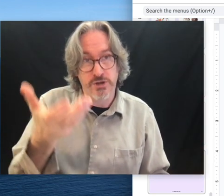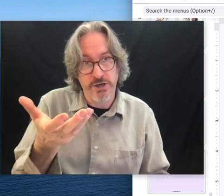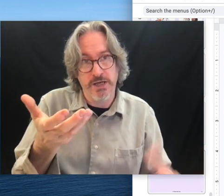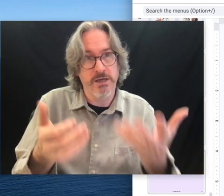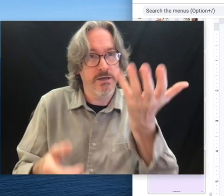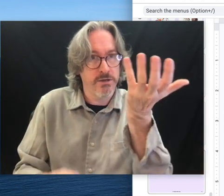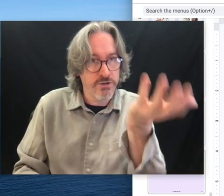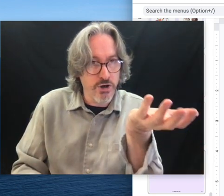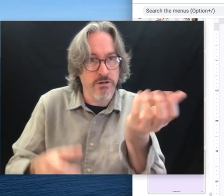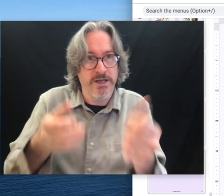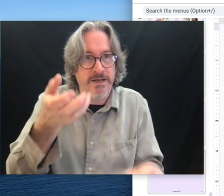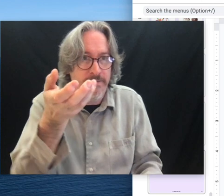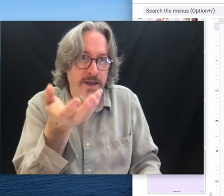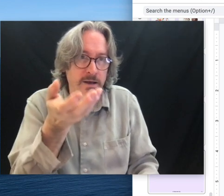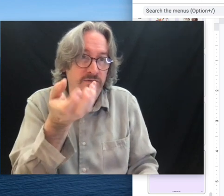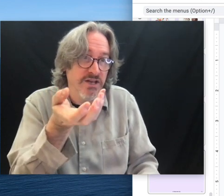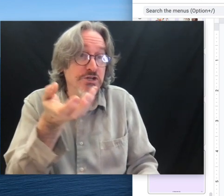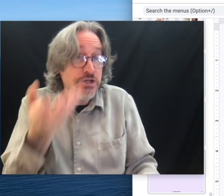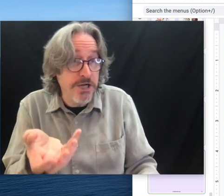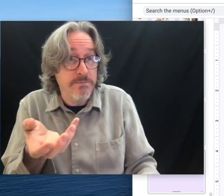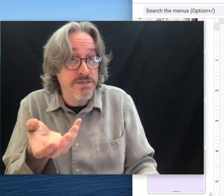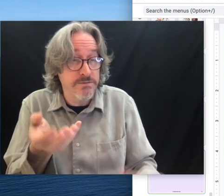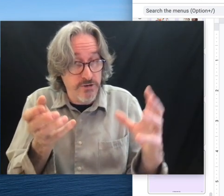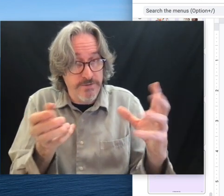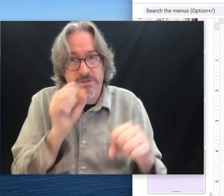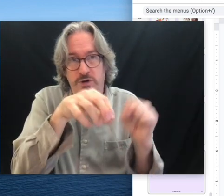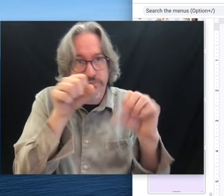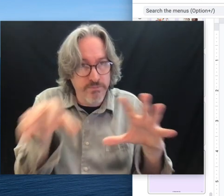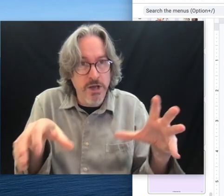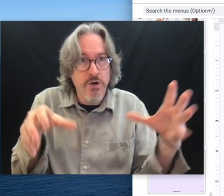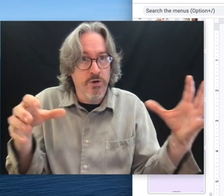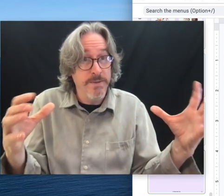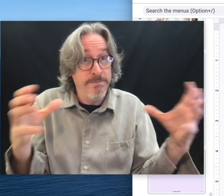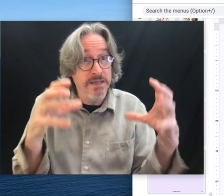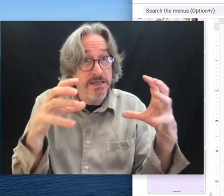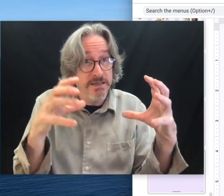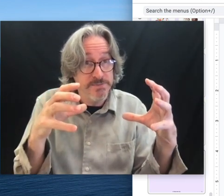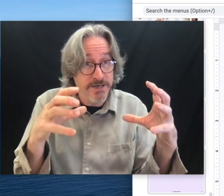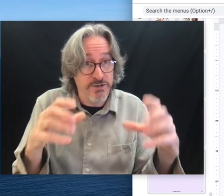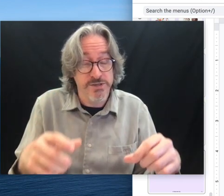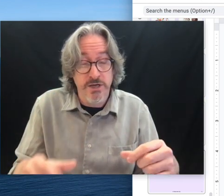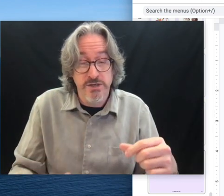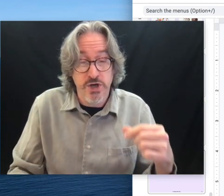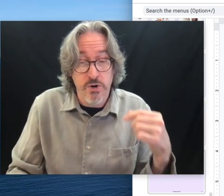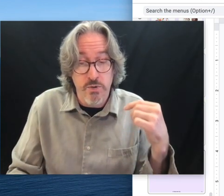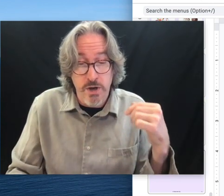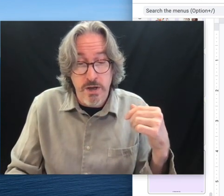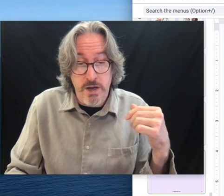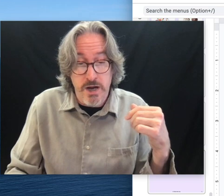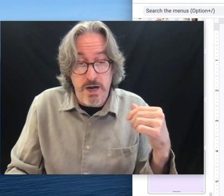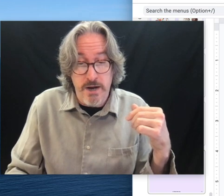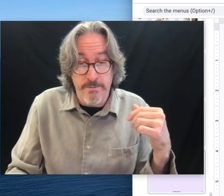is cookie, chocolate, and then the chips, right? So we're going to be building these pictures.